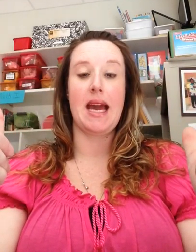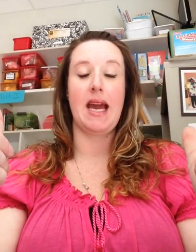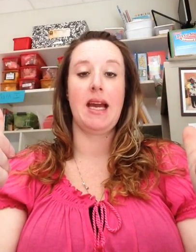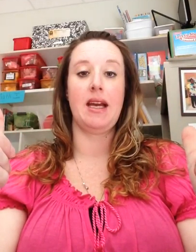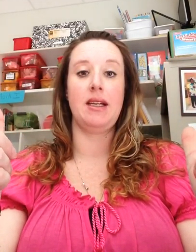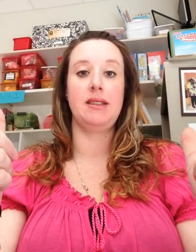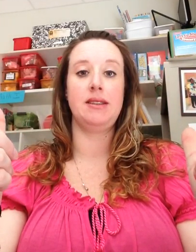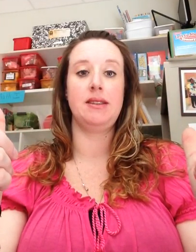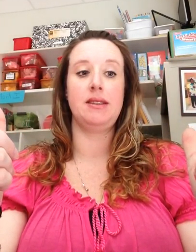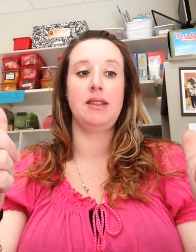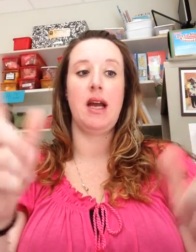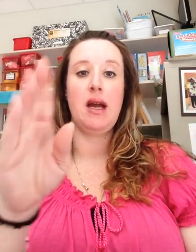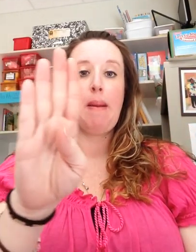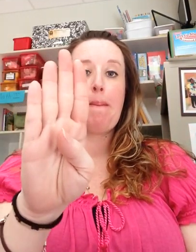Big,